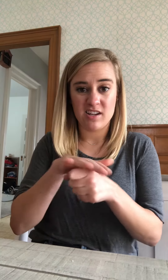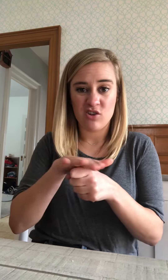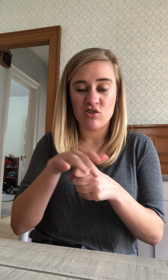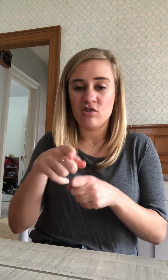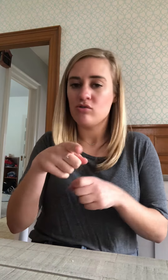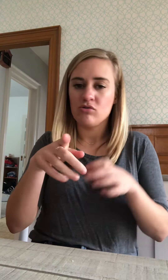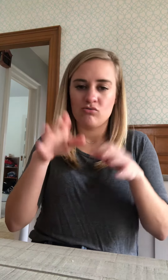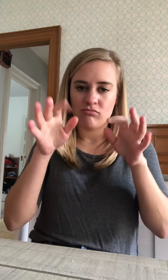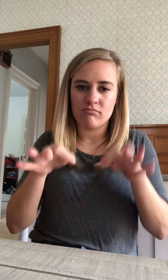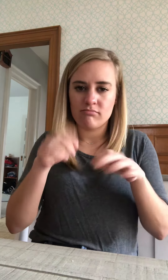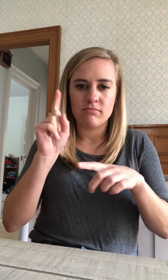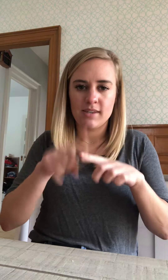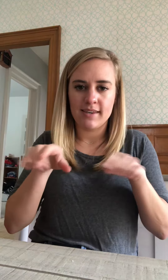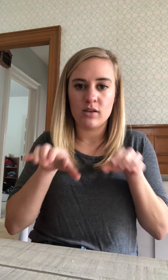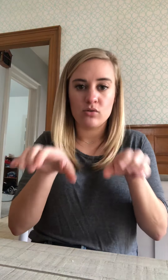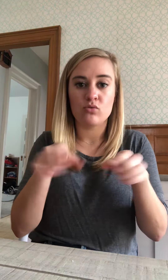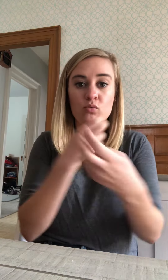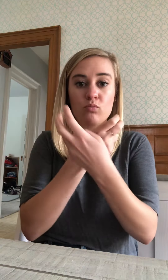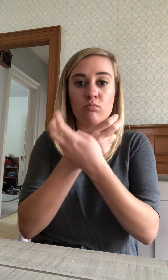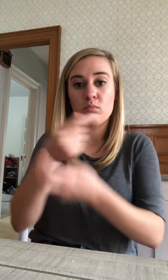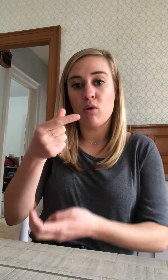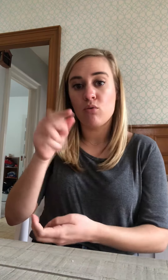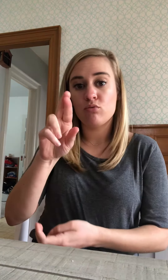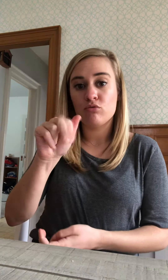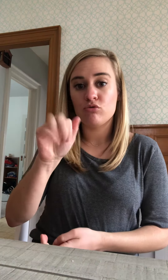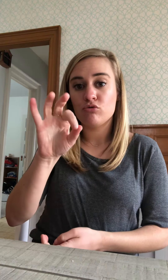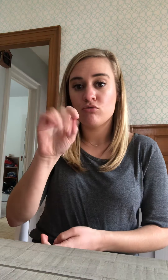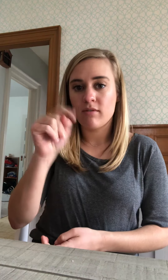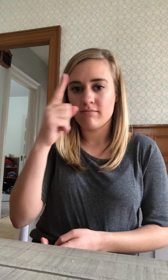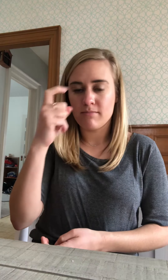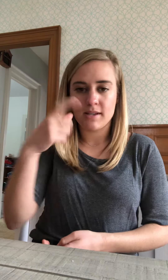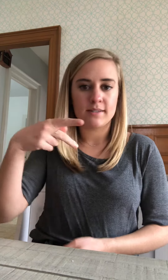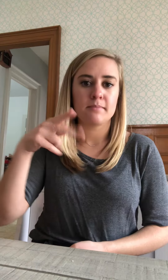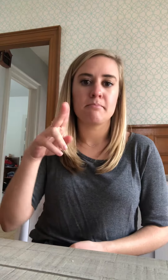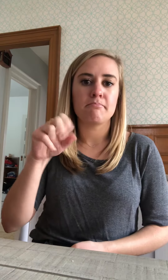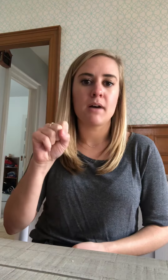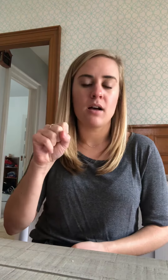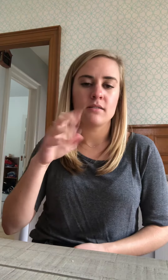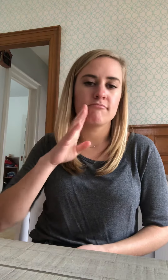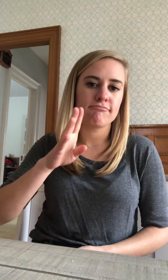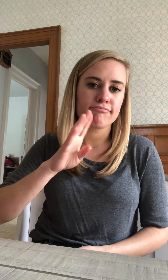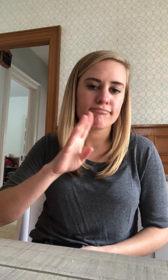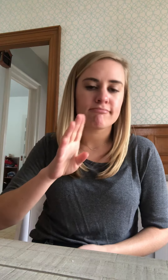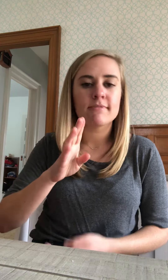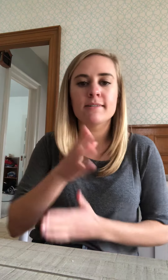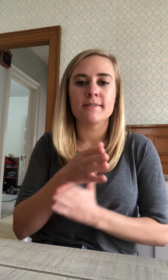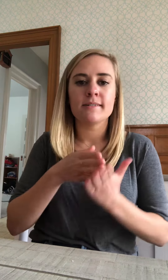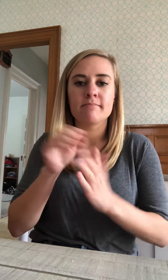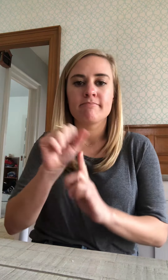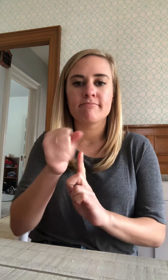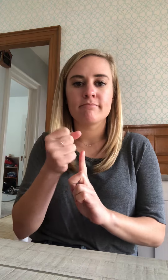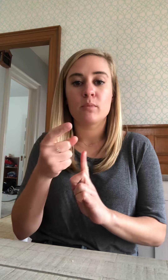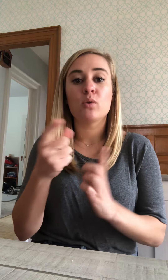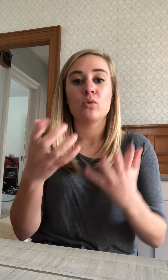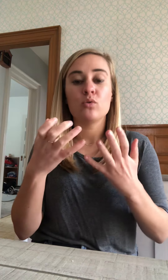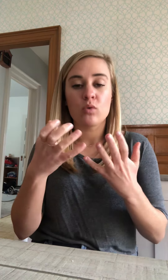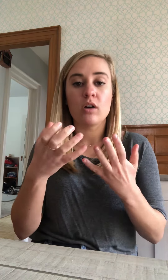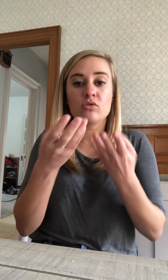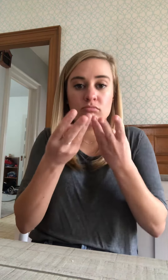in an infected site like this if you got pus pouring out. So in some of these cases, we want to treat the infection first, stabilize the